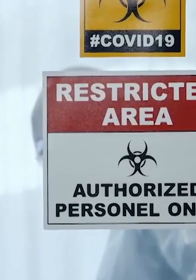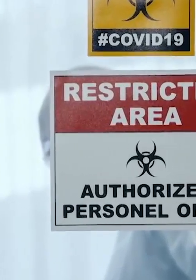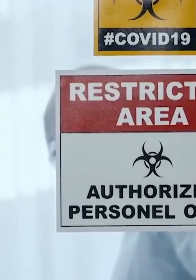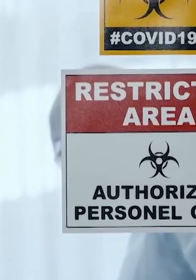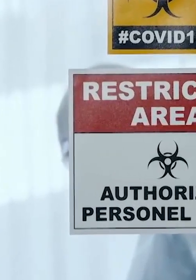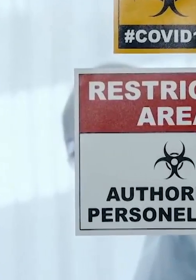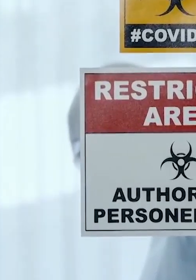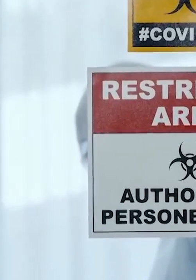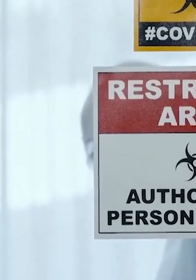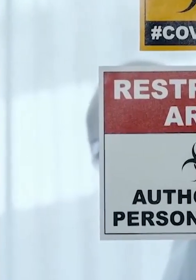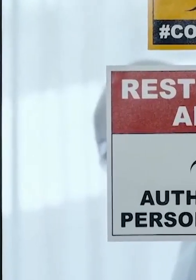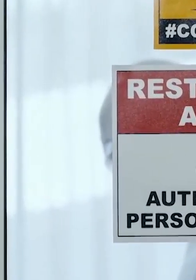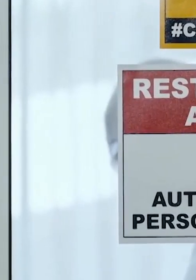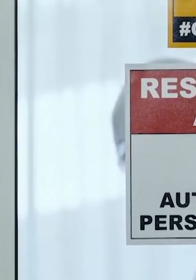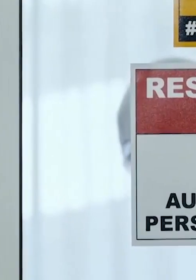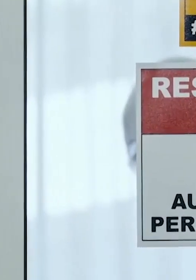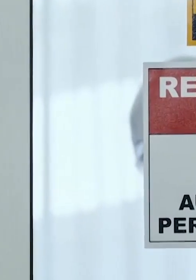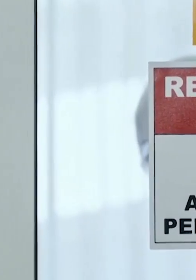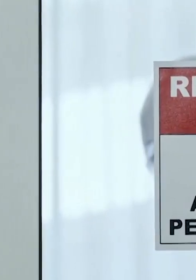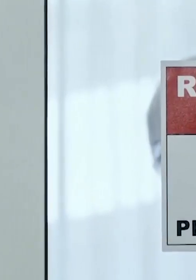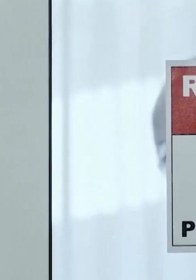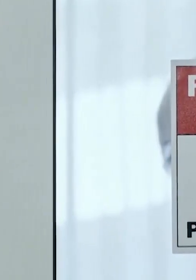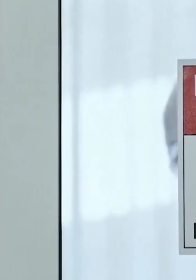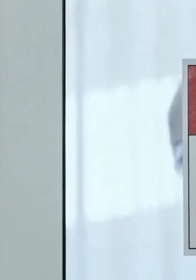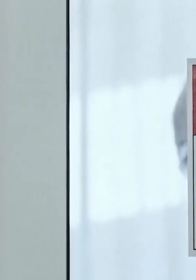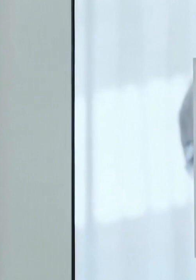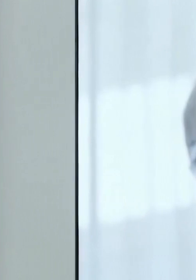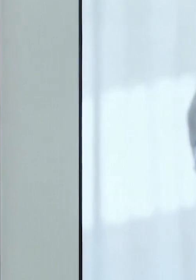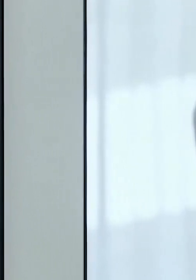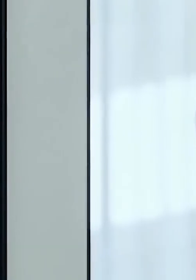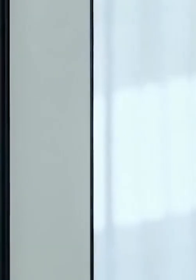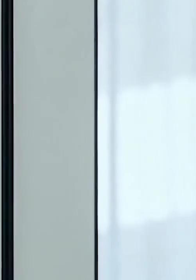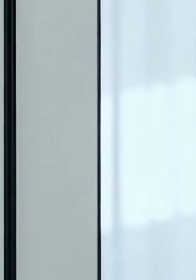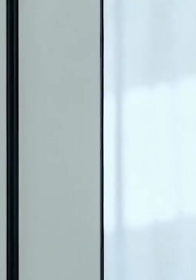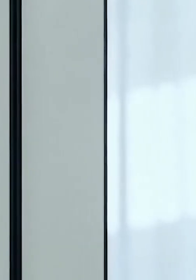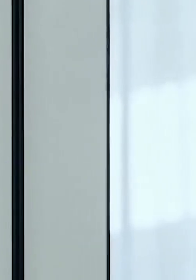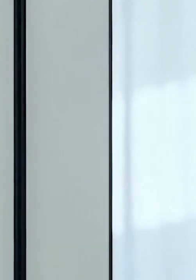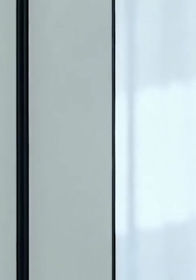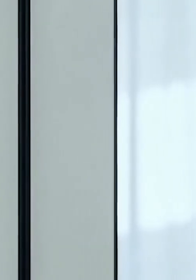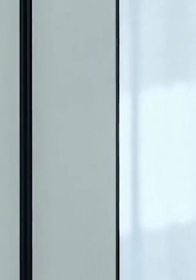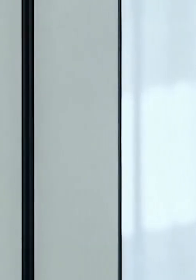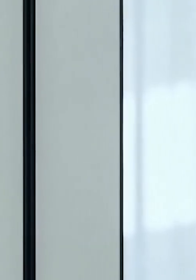823,626 confirmed cases, while the total amount of deaths stand at